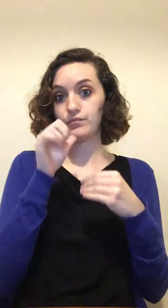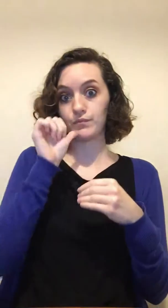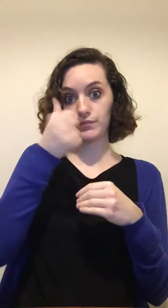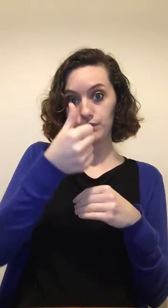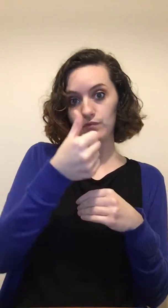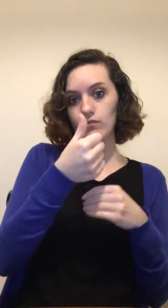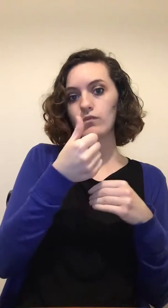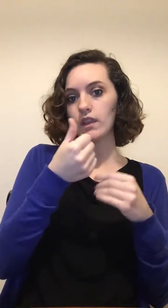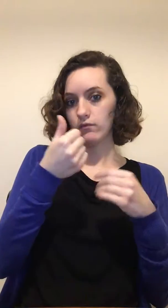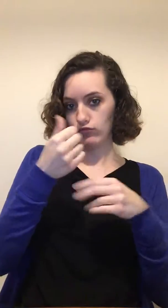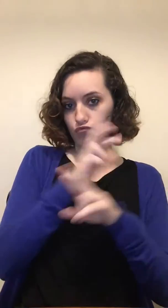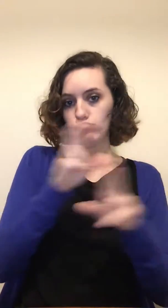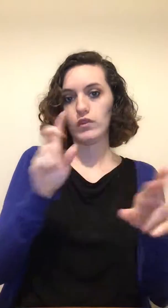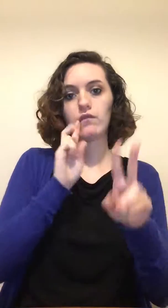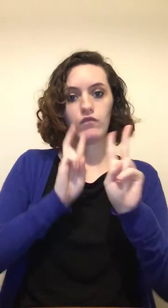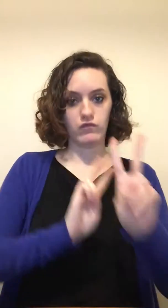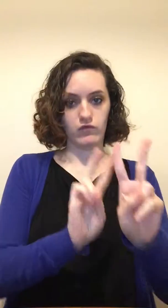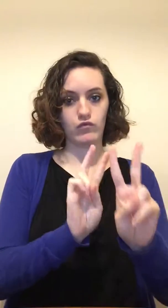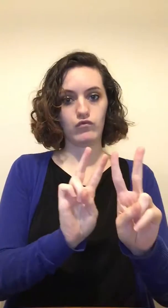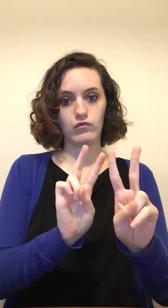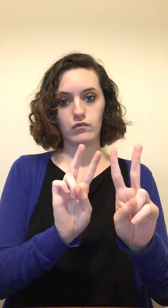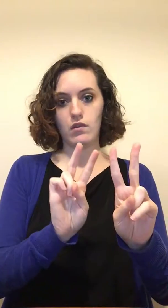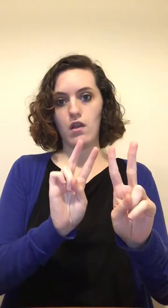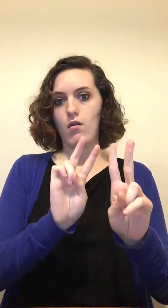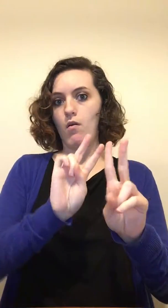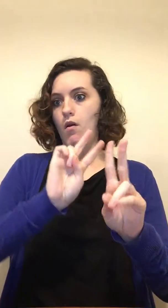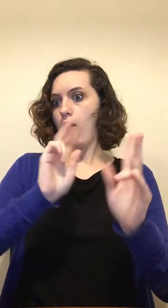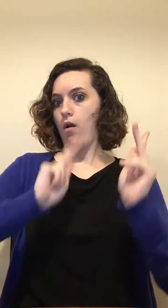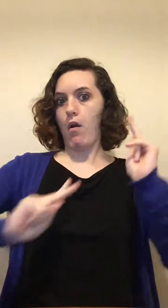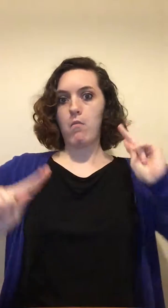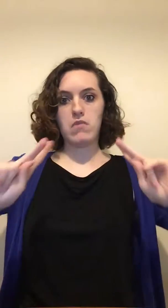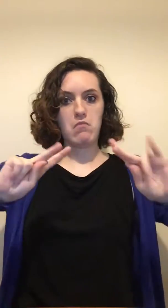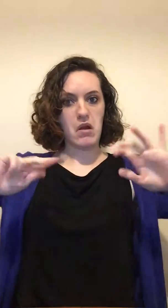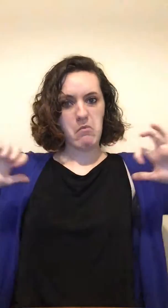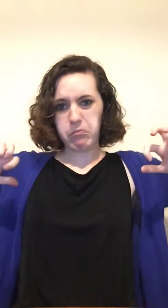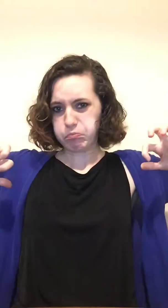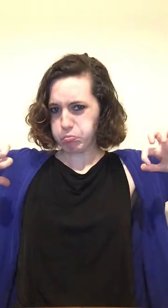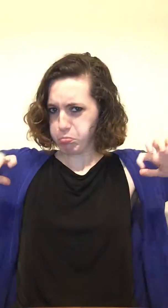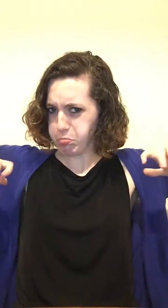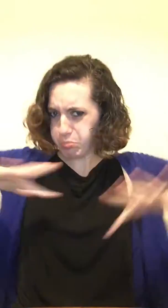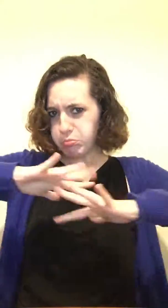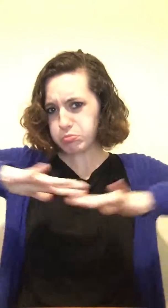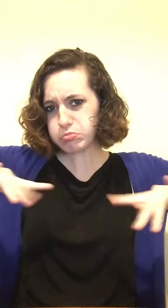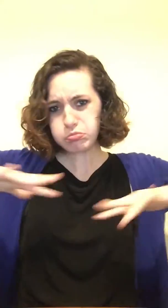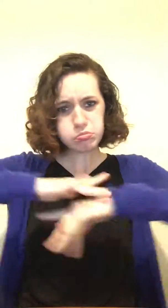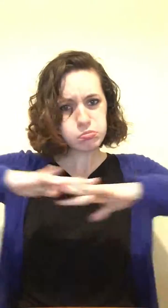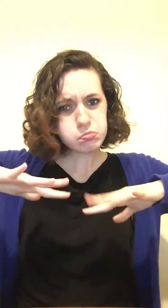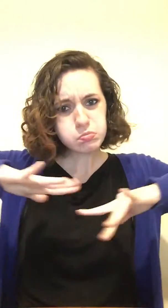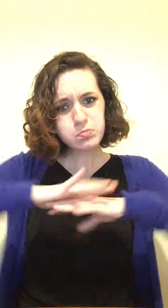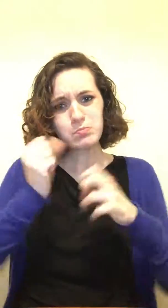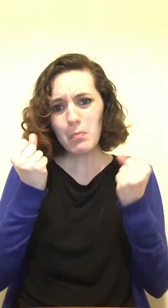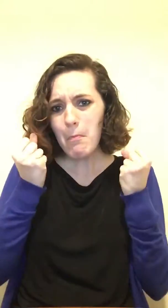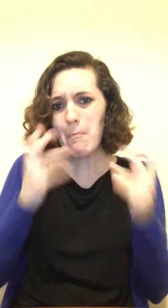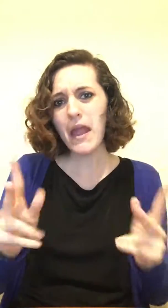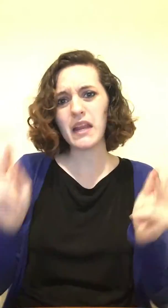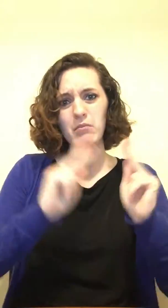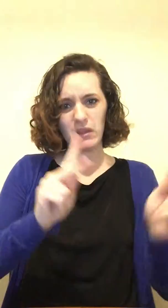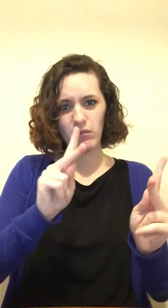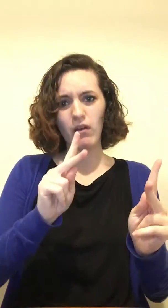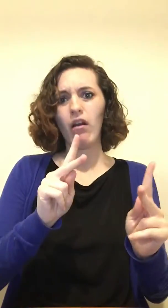village. All the people. Wow, these are many people. Only the bull would satisfy them.